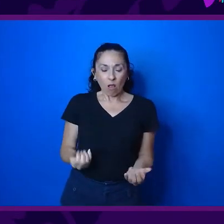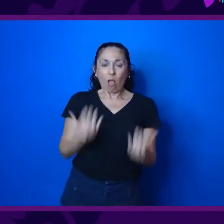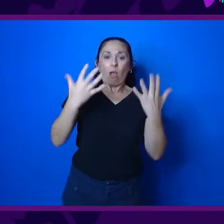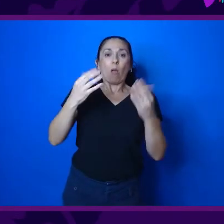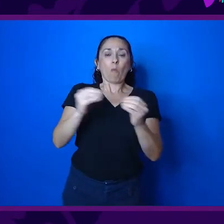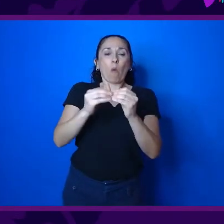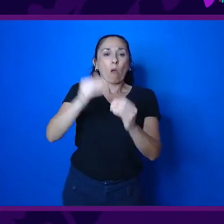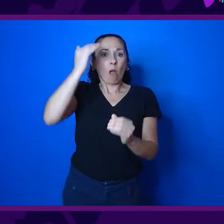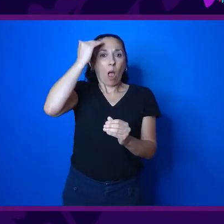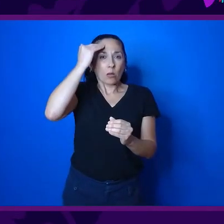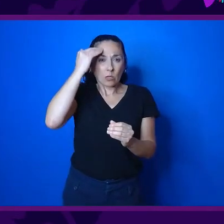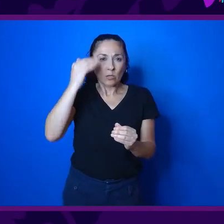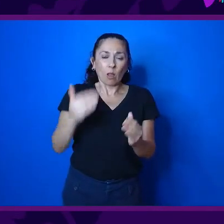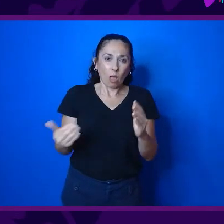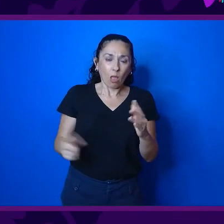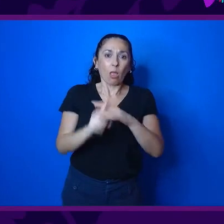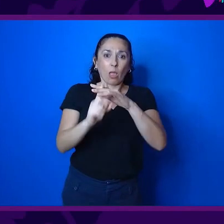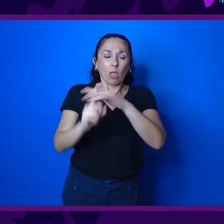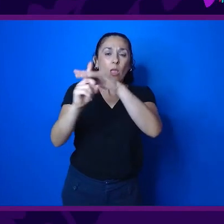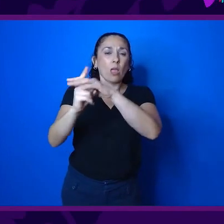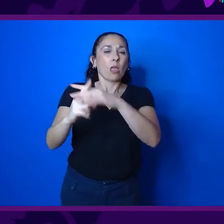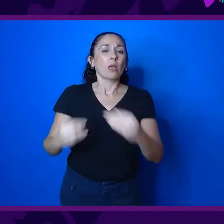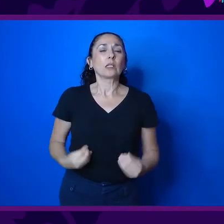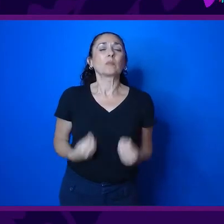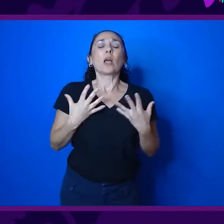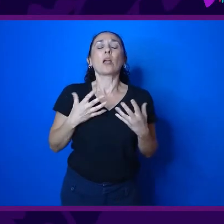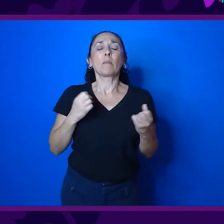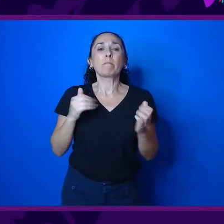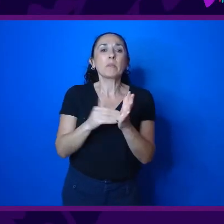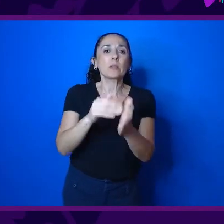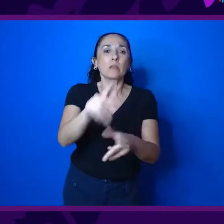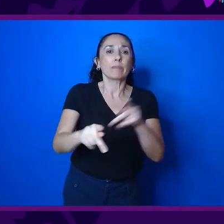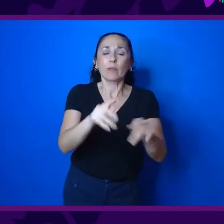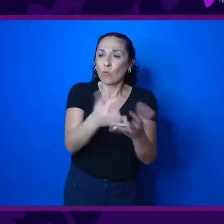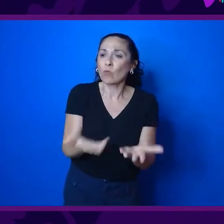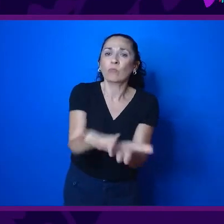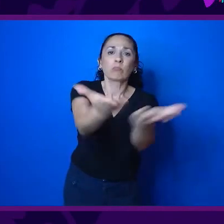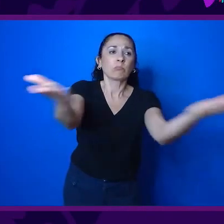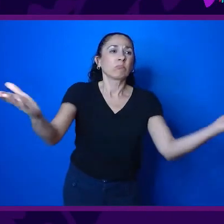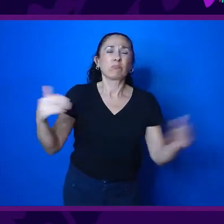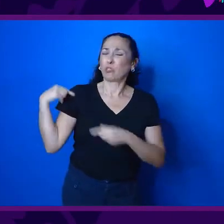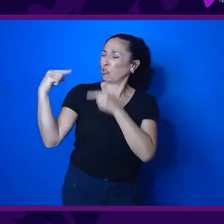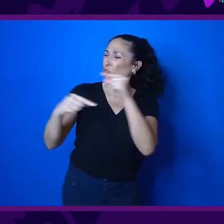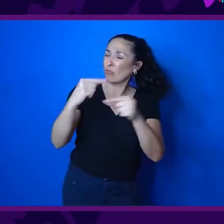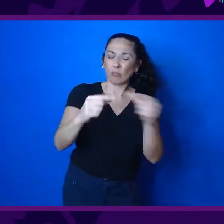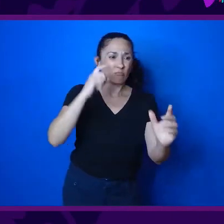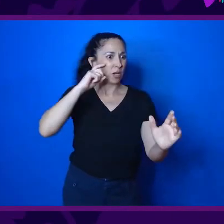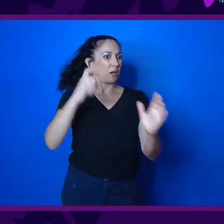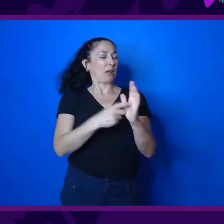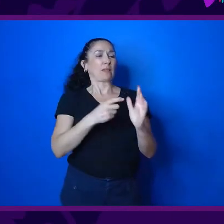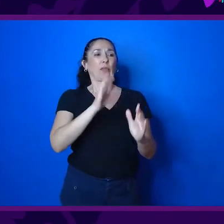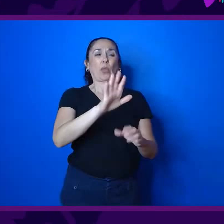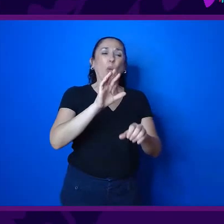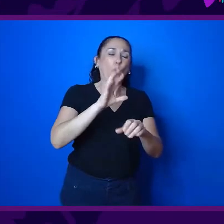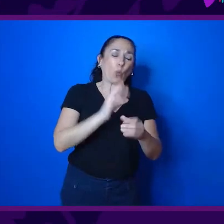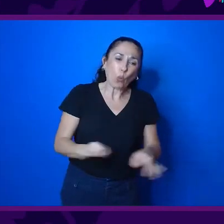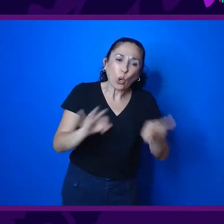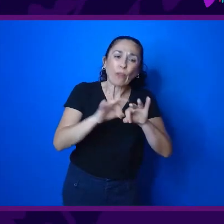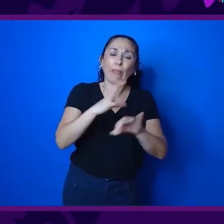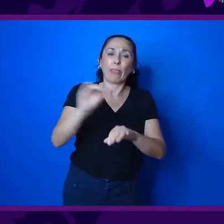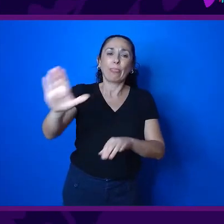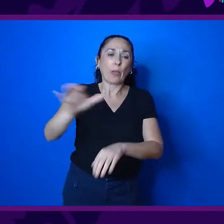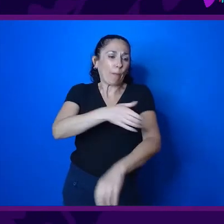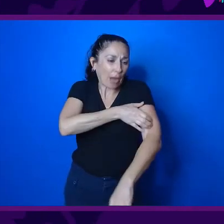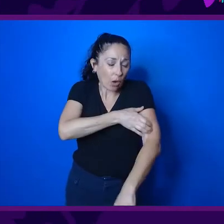it's inspired millions of people across generations to recognize their own worth and their own power. Before there was yes,